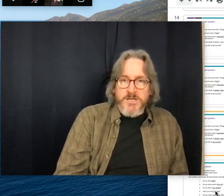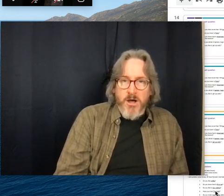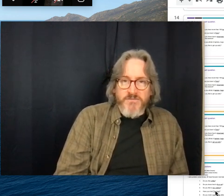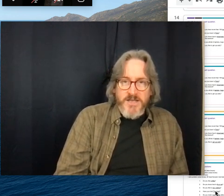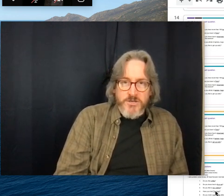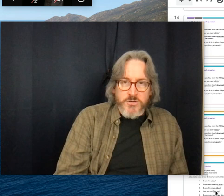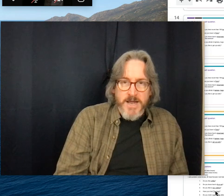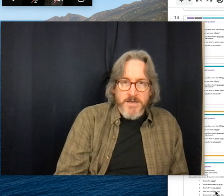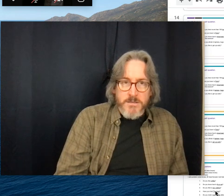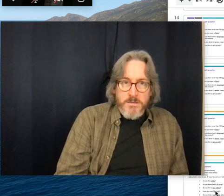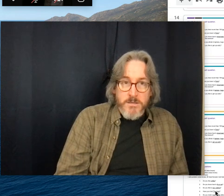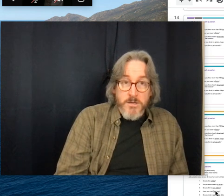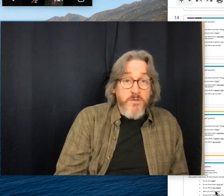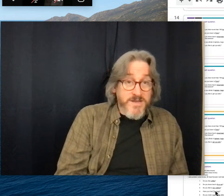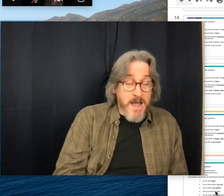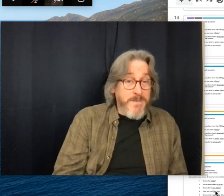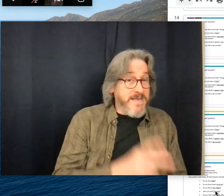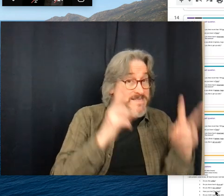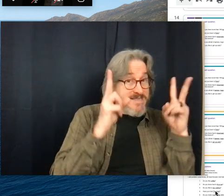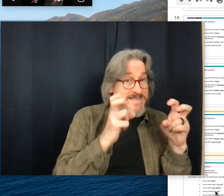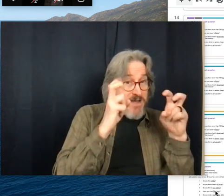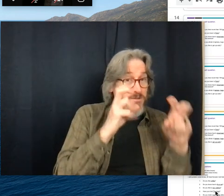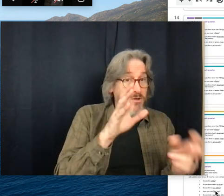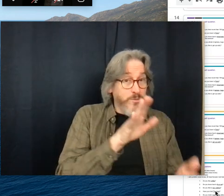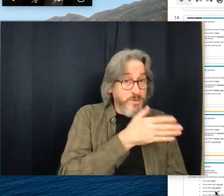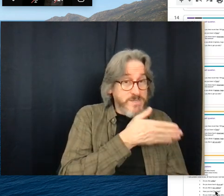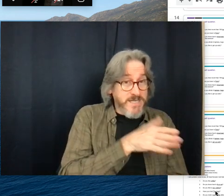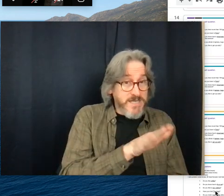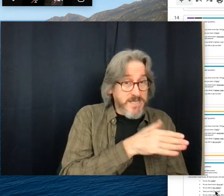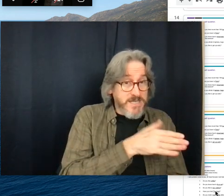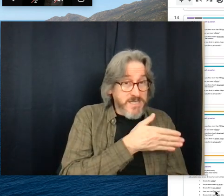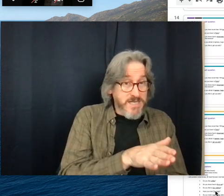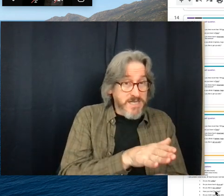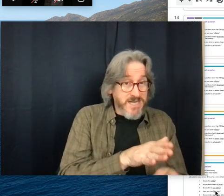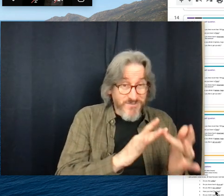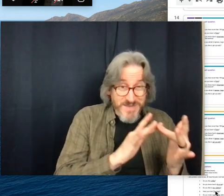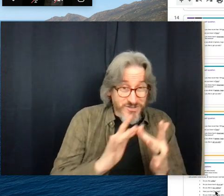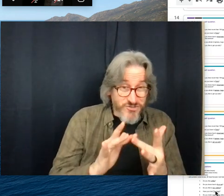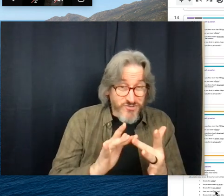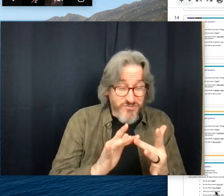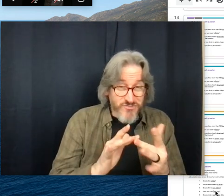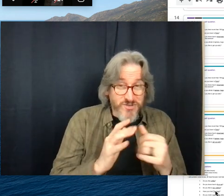download music off the internet. The topic is download music.